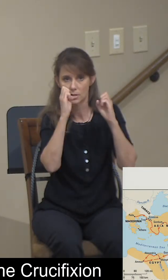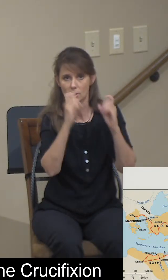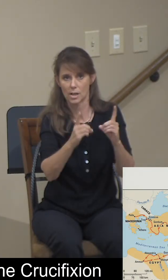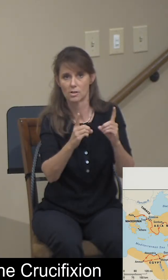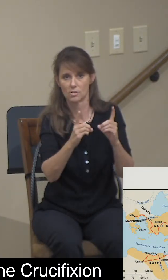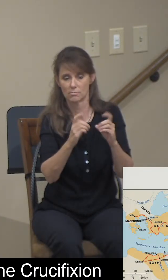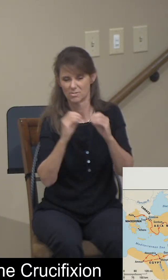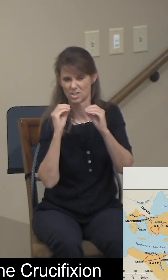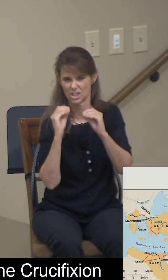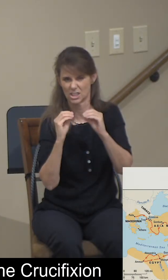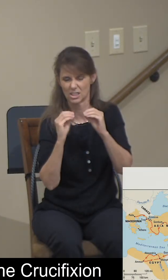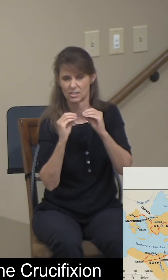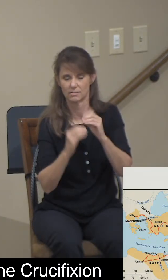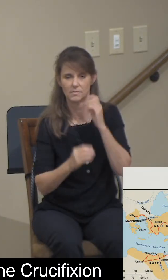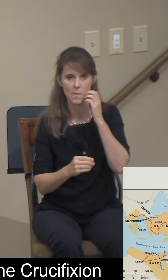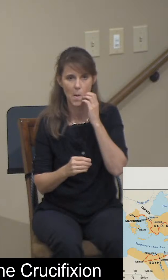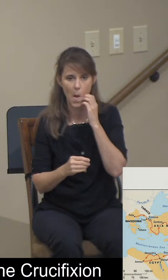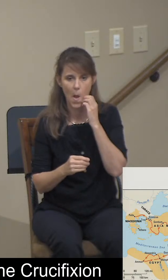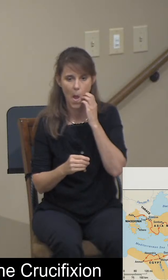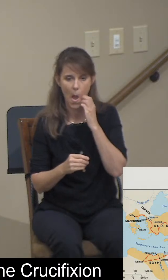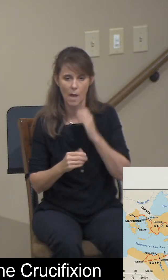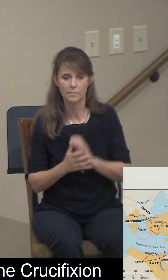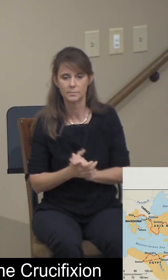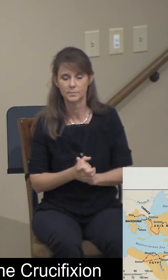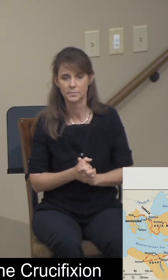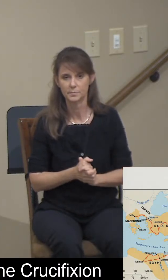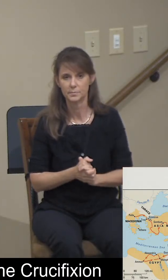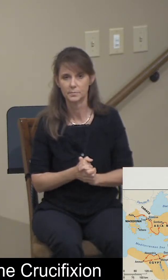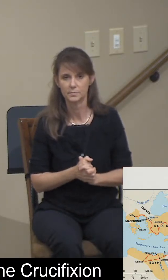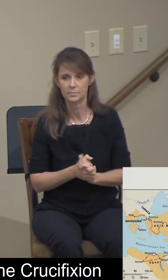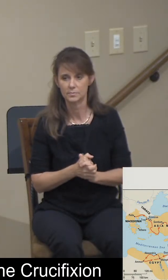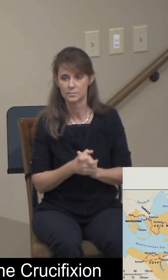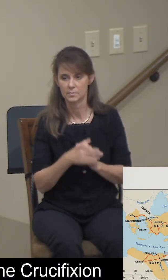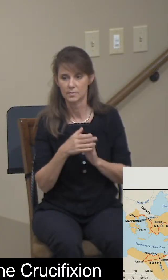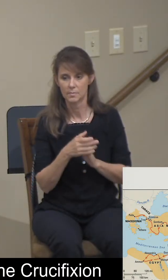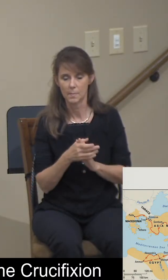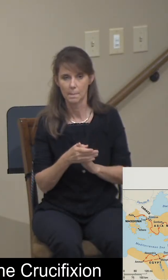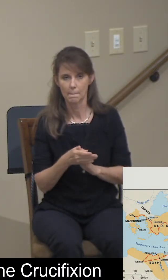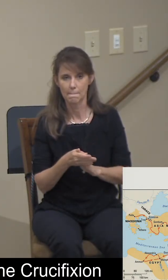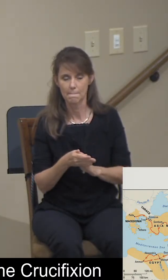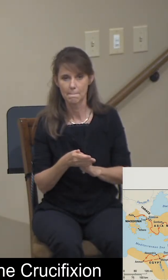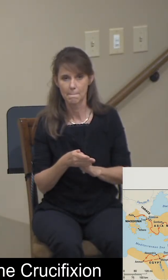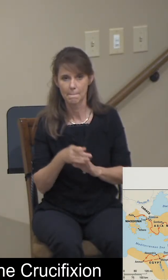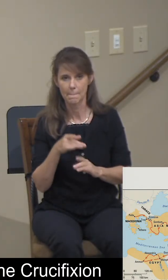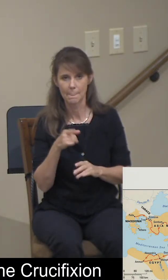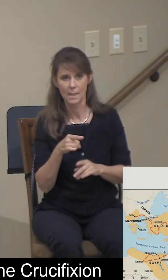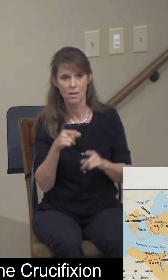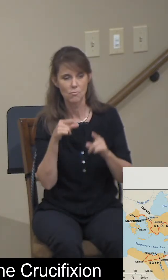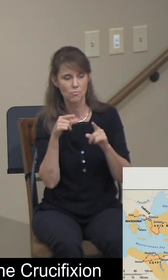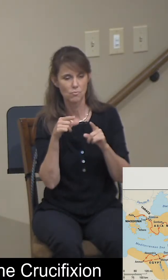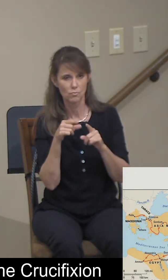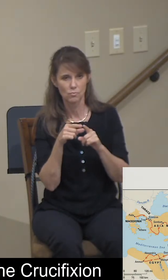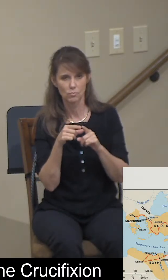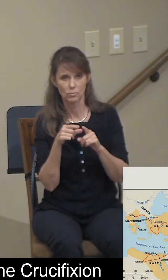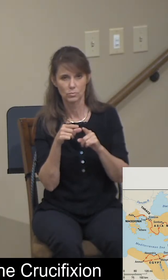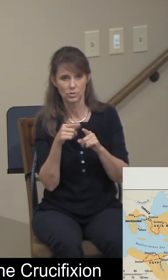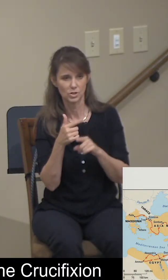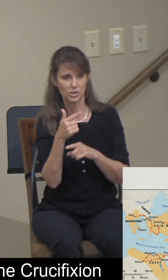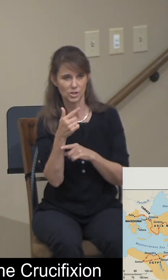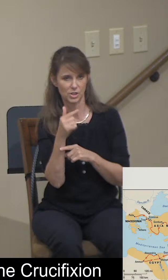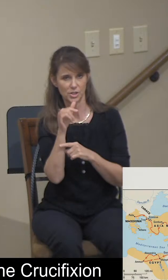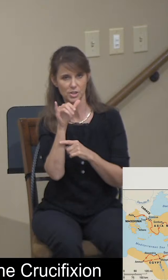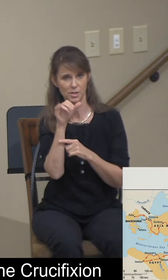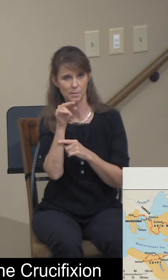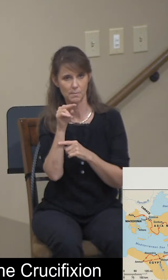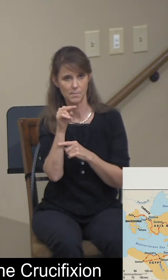Greek gymnasium, which is a word that you might recognize. We still use it, but only with a limited part of its meaning, gymnasium.